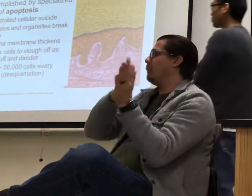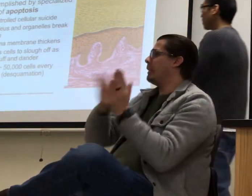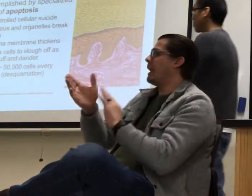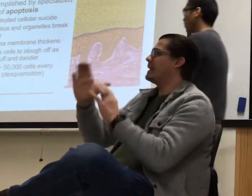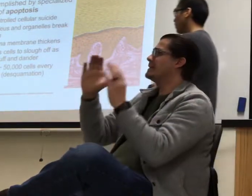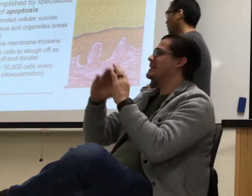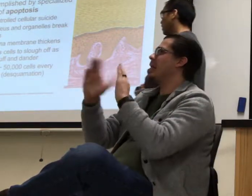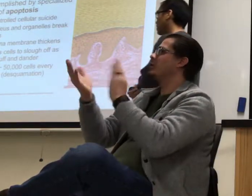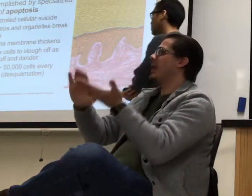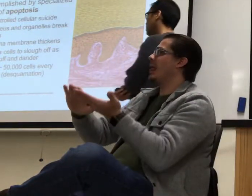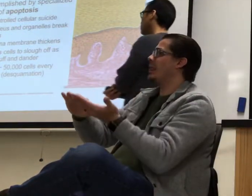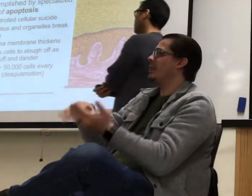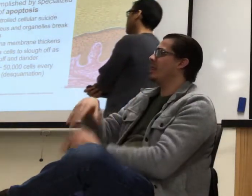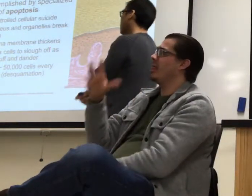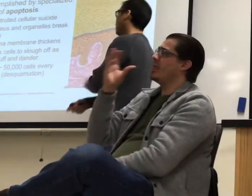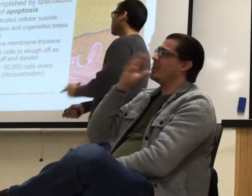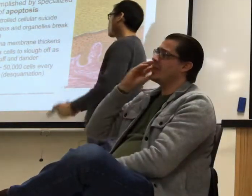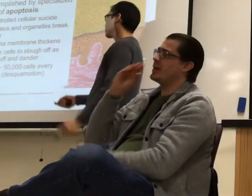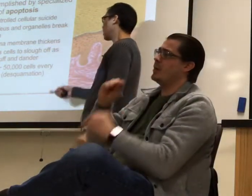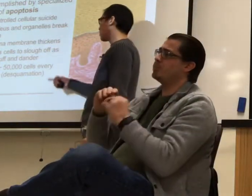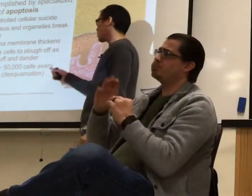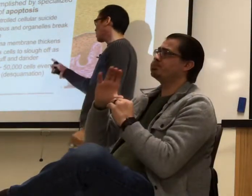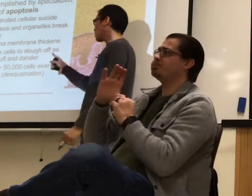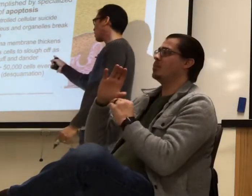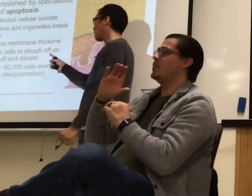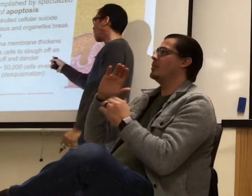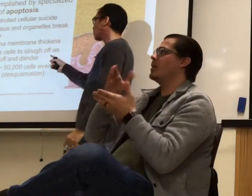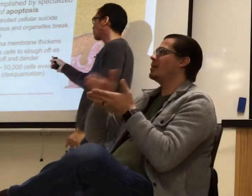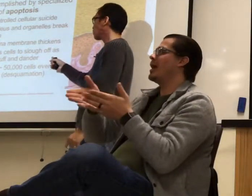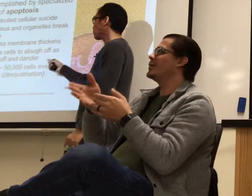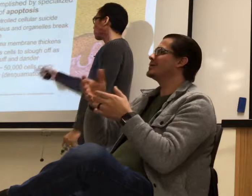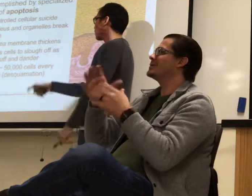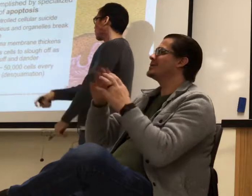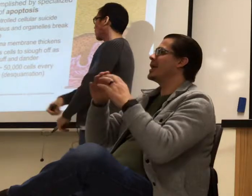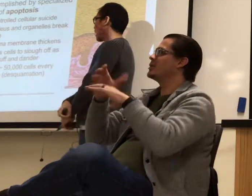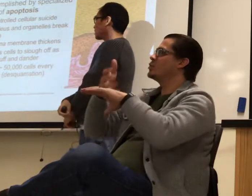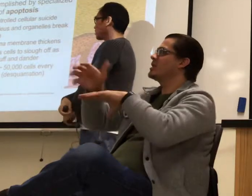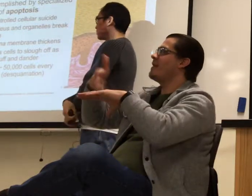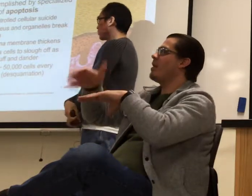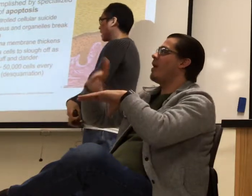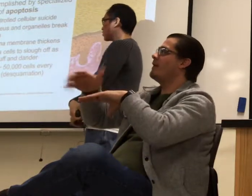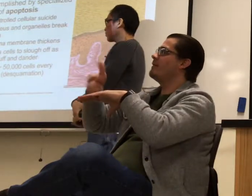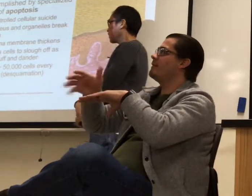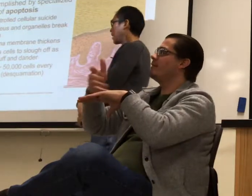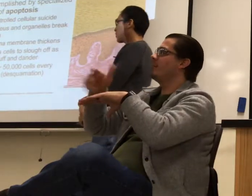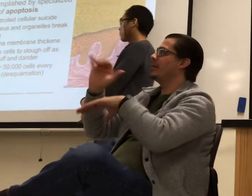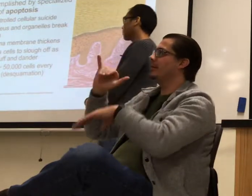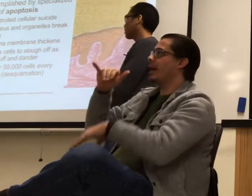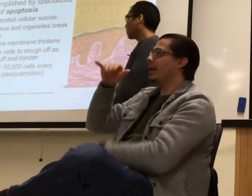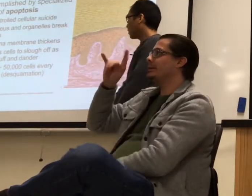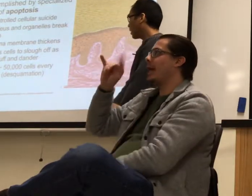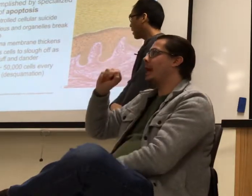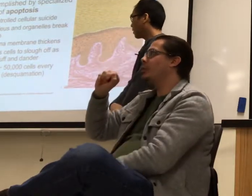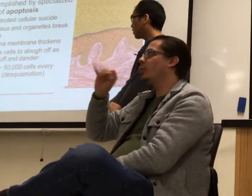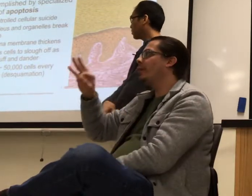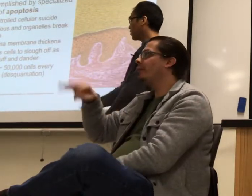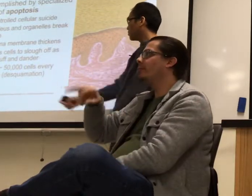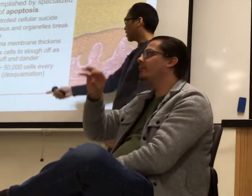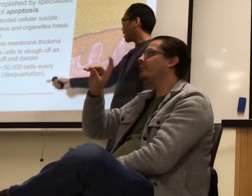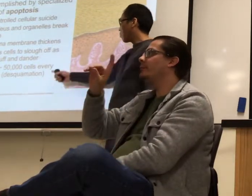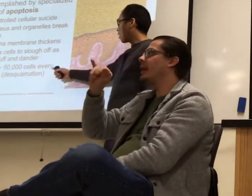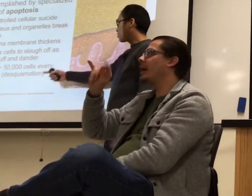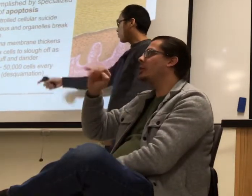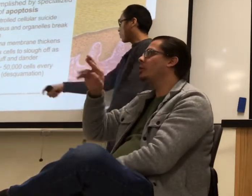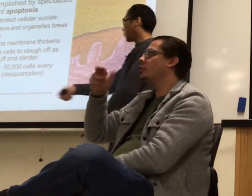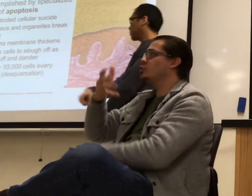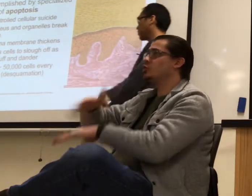The plasma membrane thickens. This allows the cells to slough off, as in dandruff and dandruff. And you